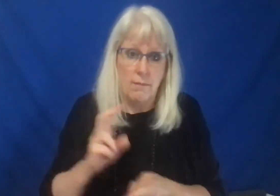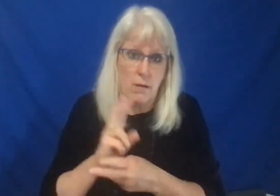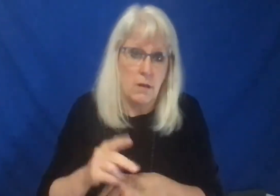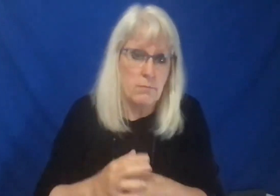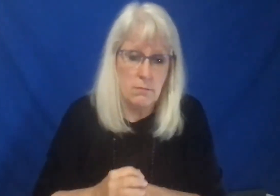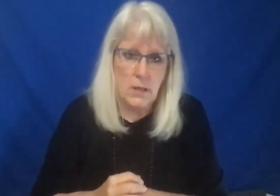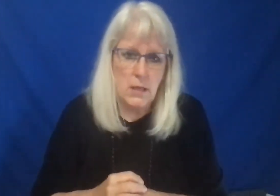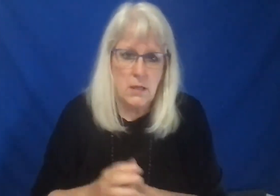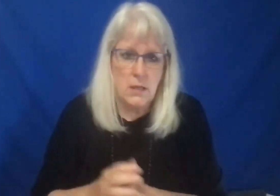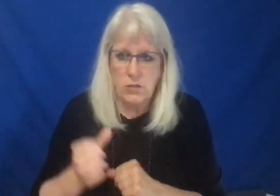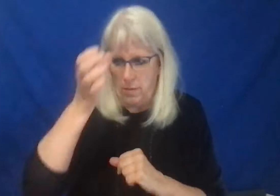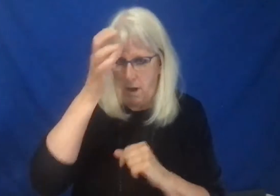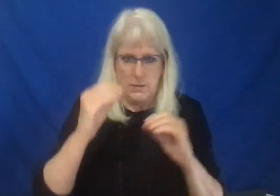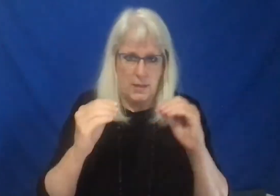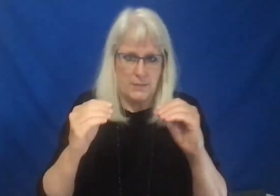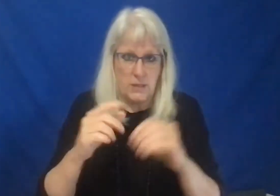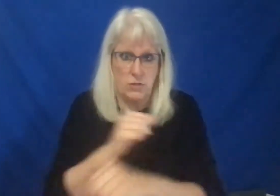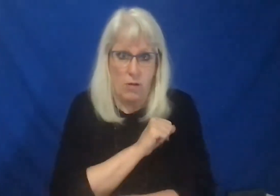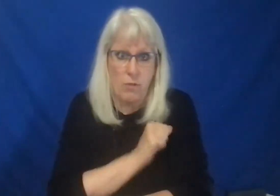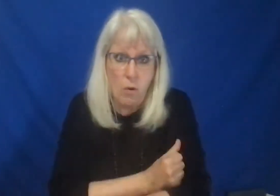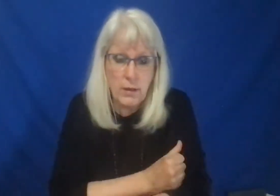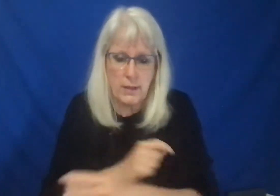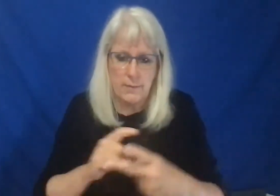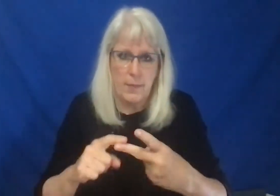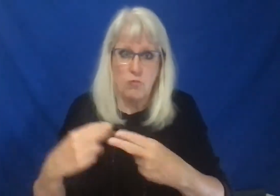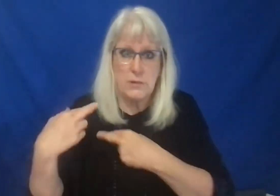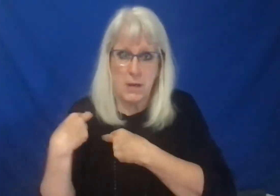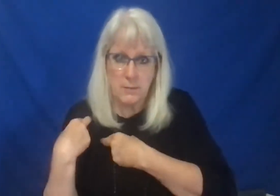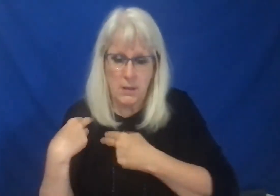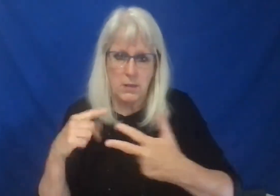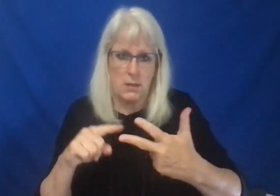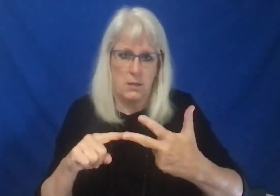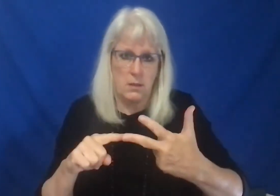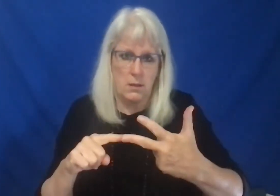They teach authority, responsibility, delegation,